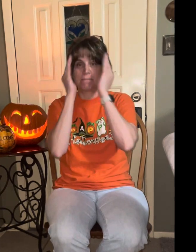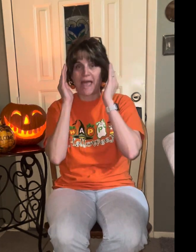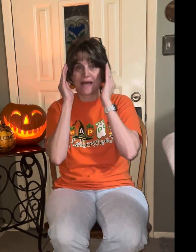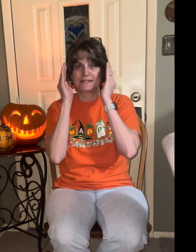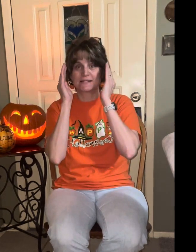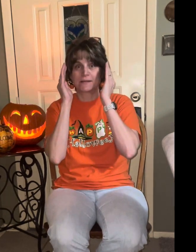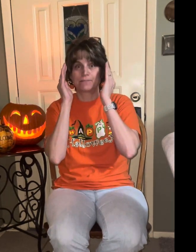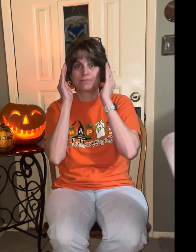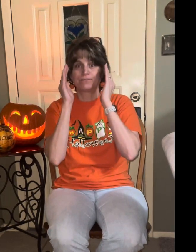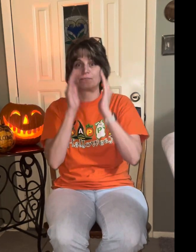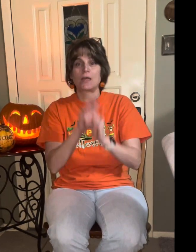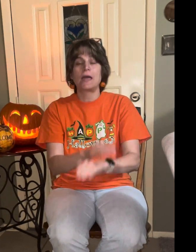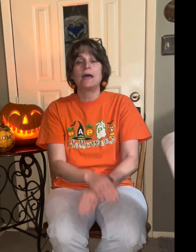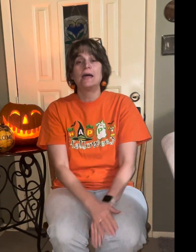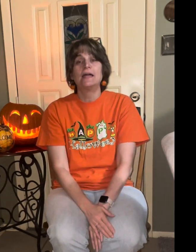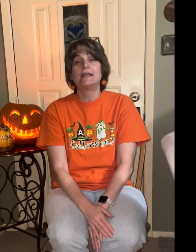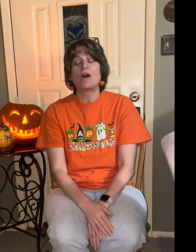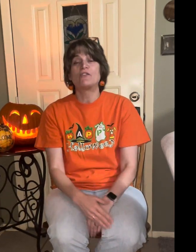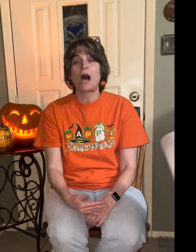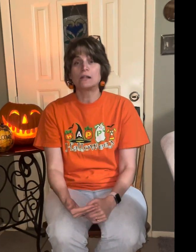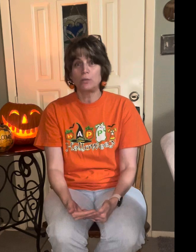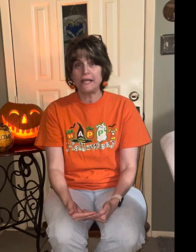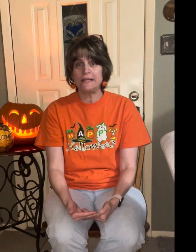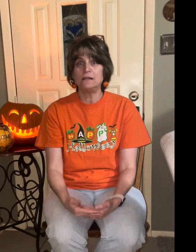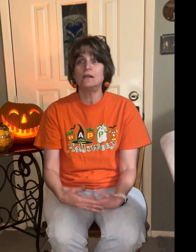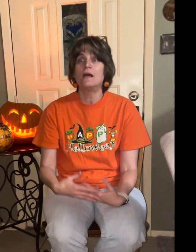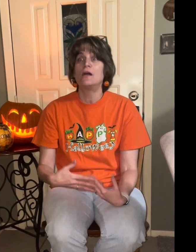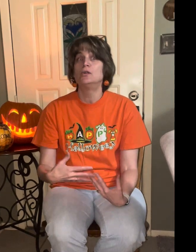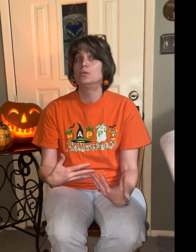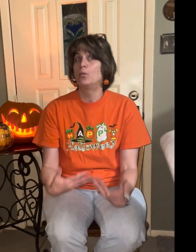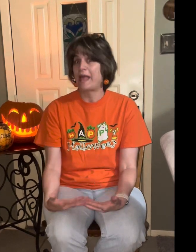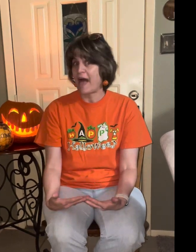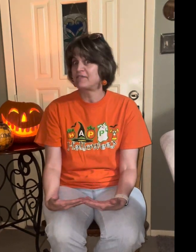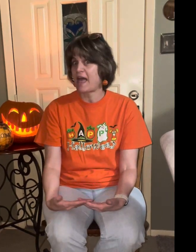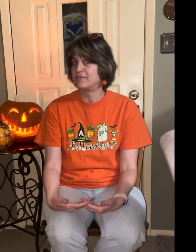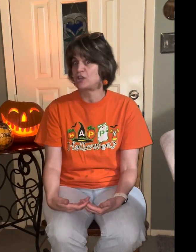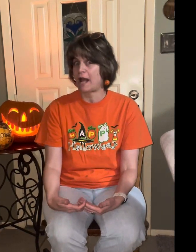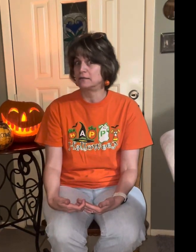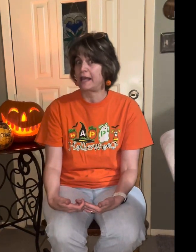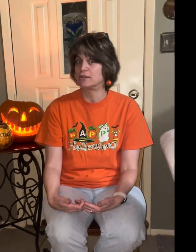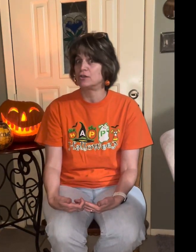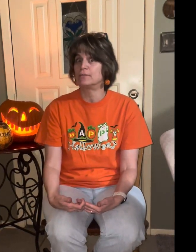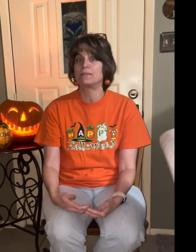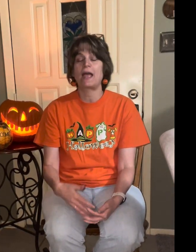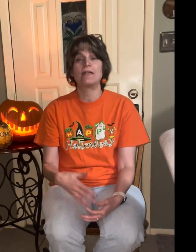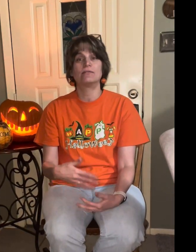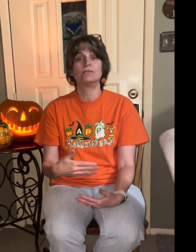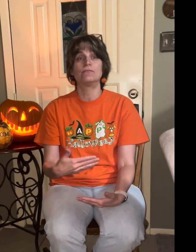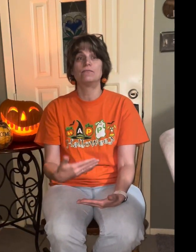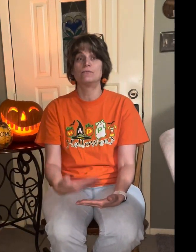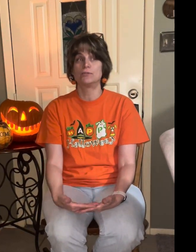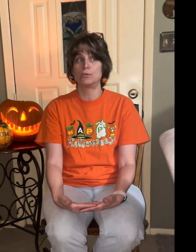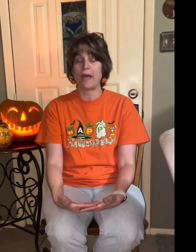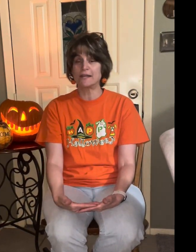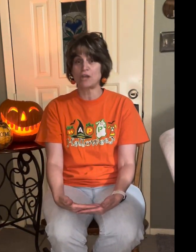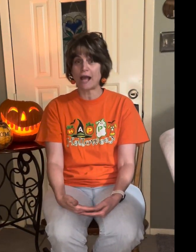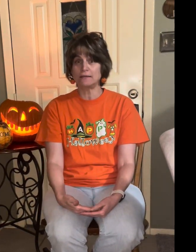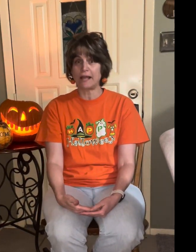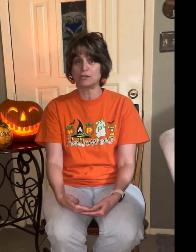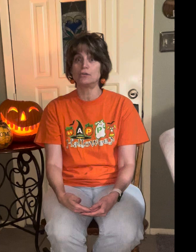mask. Now for Halloween, we have to have a jack-o'-lantern, and to make a jack-o'-lantern,